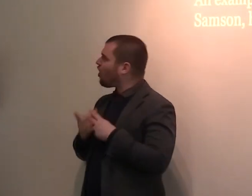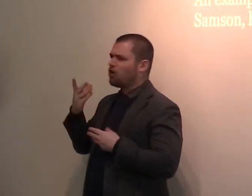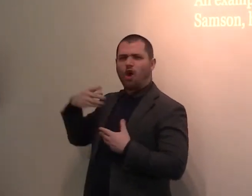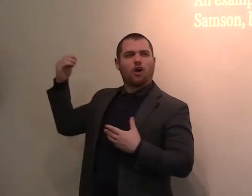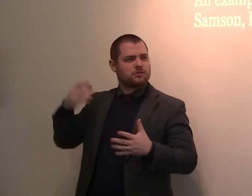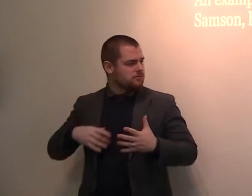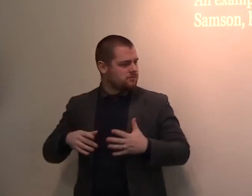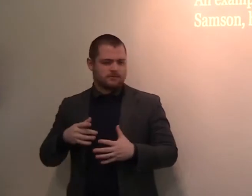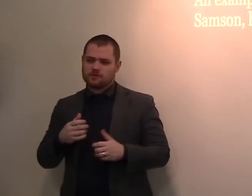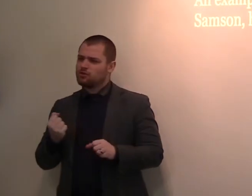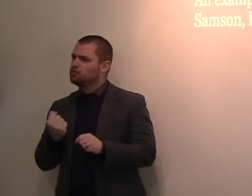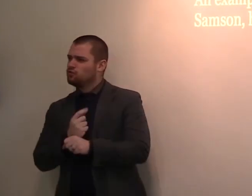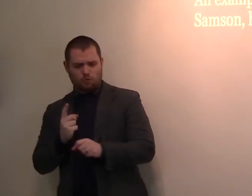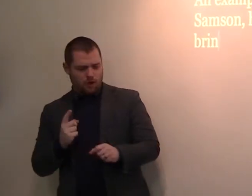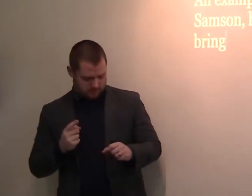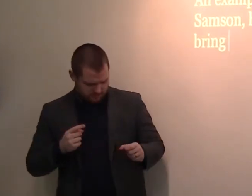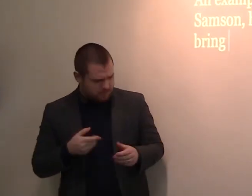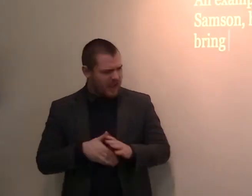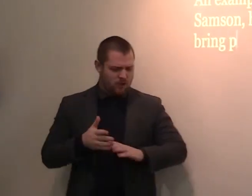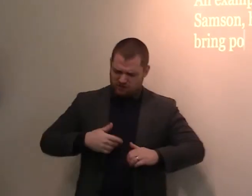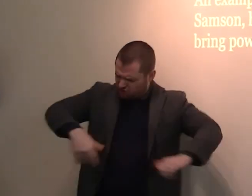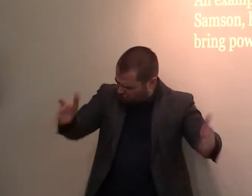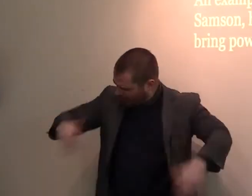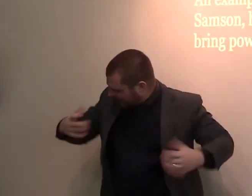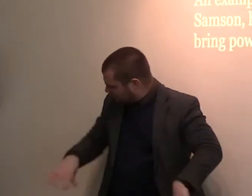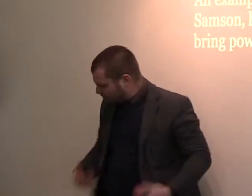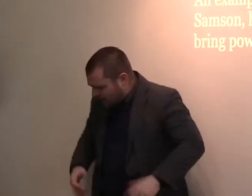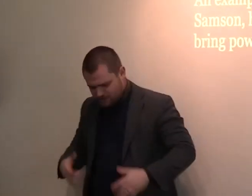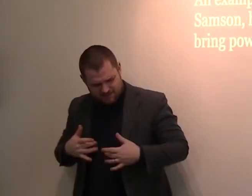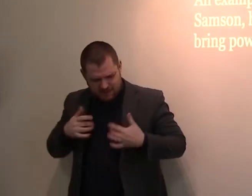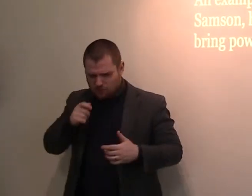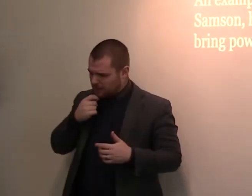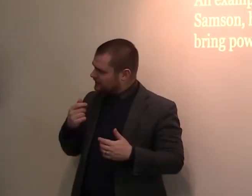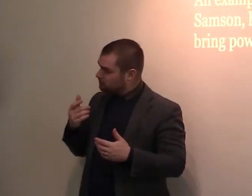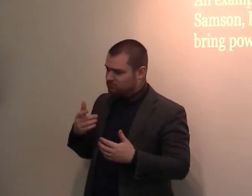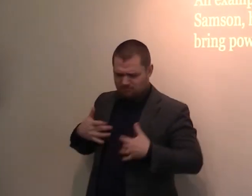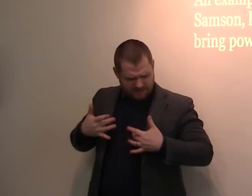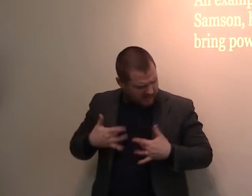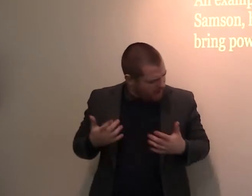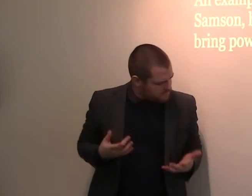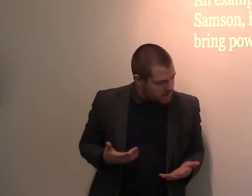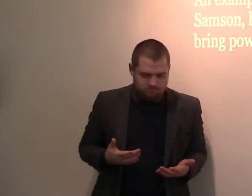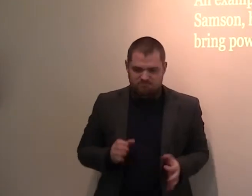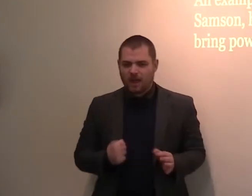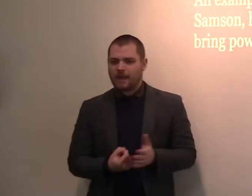So this is a parallel of what has happened in the Church of Sardis. And